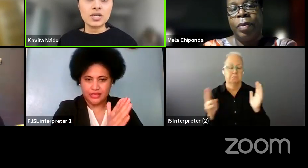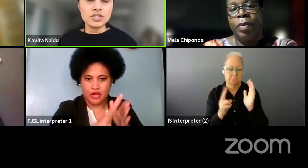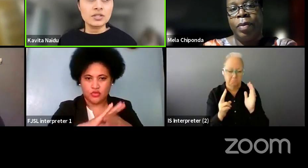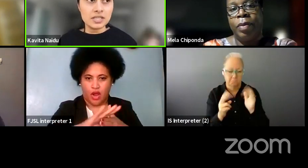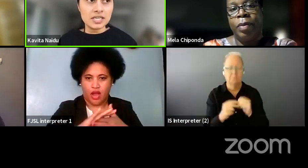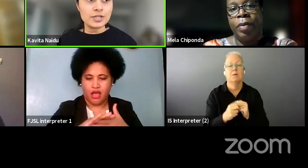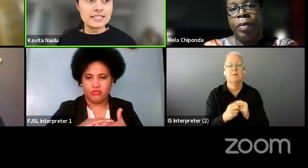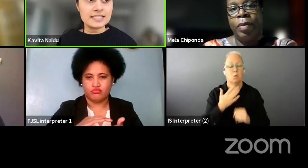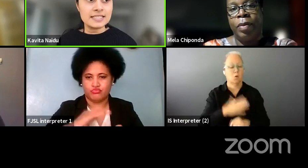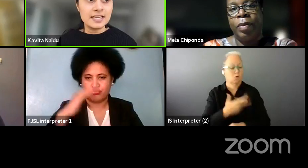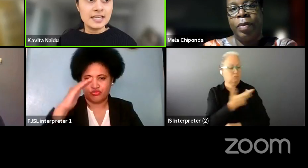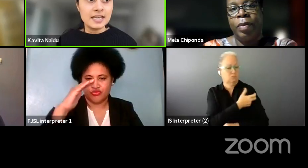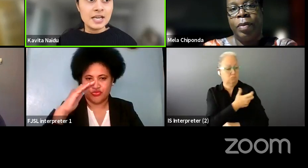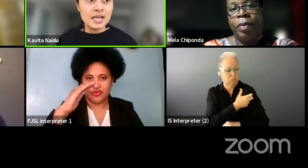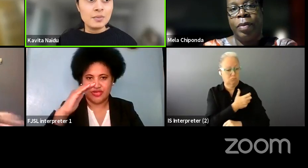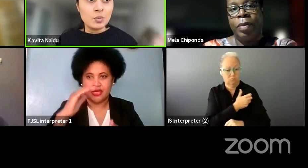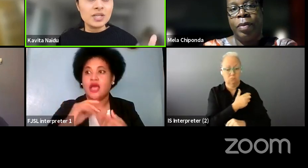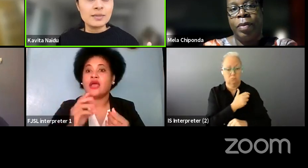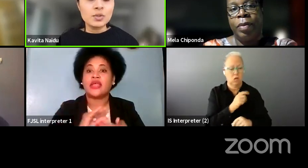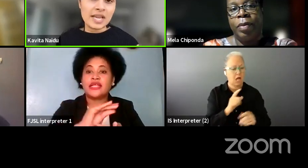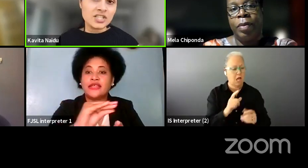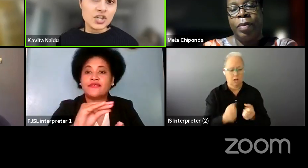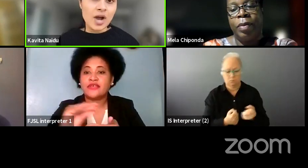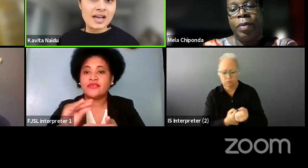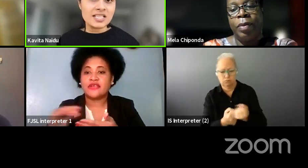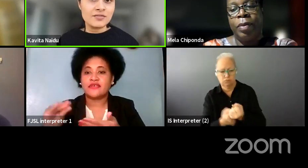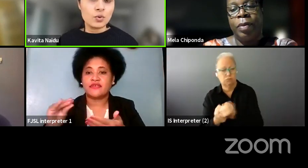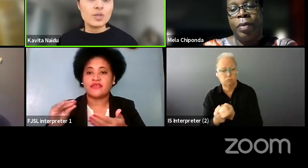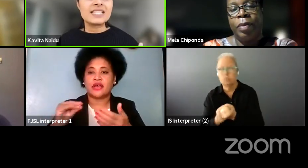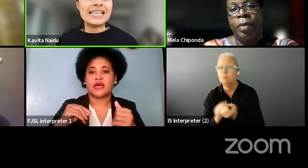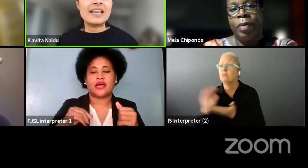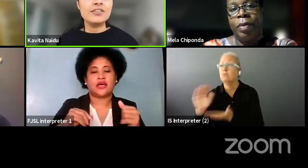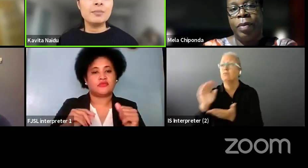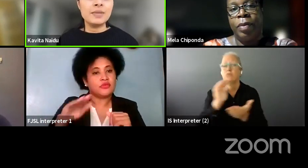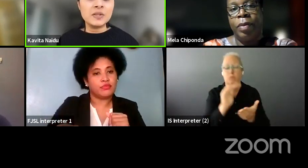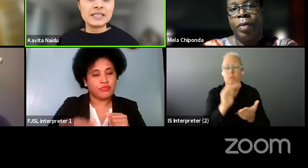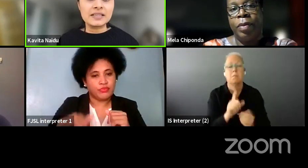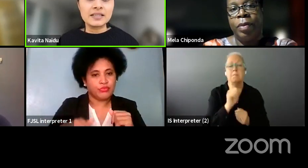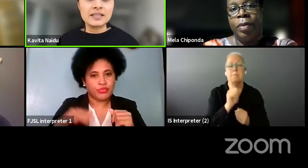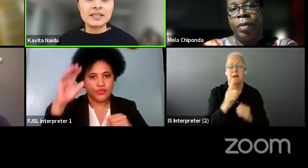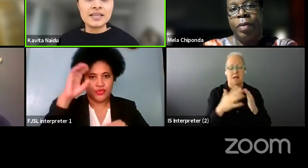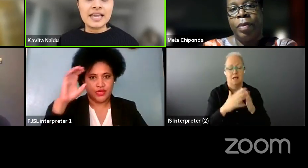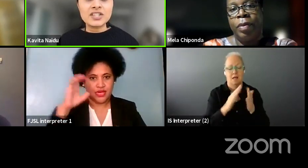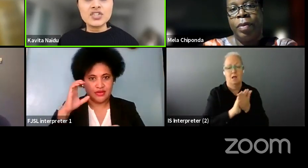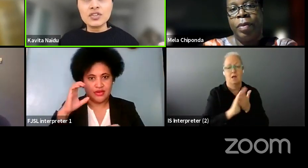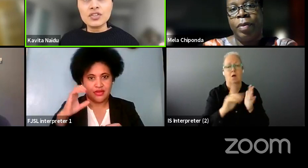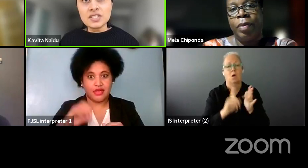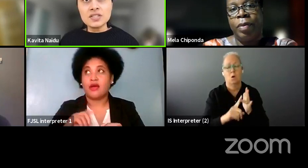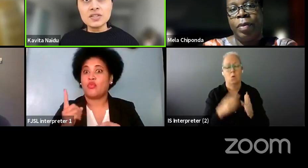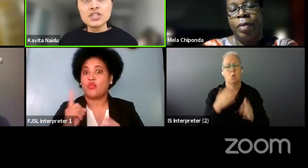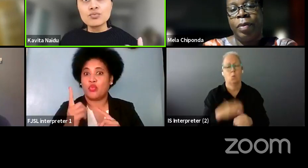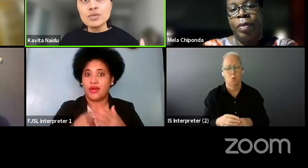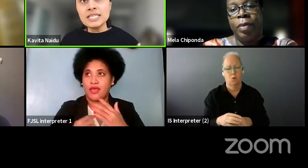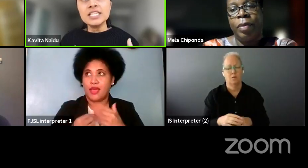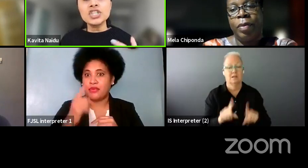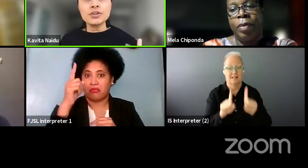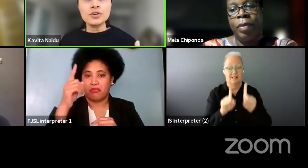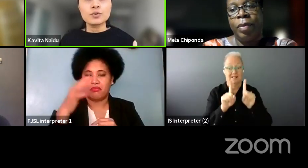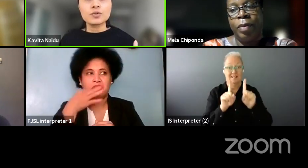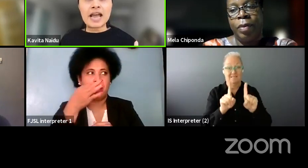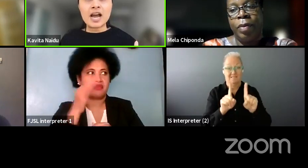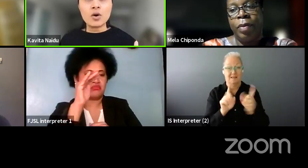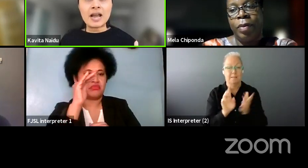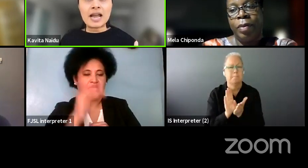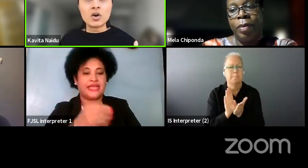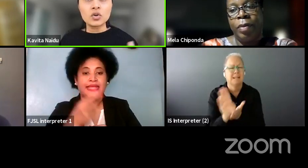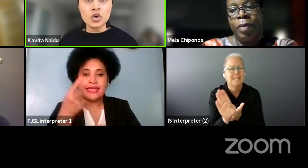poor countries. But what WHO asked for was $11 billion. And so this really